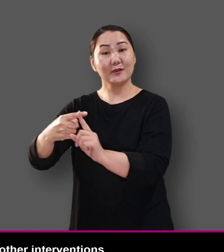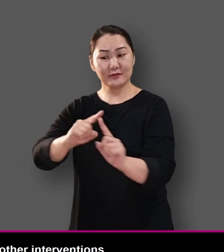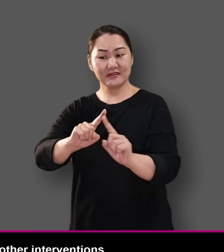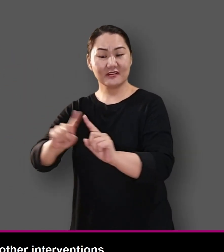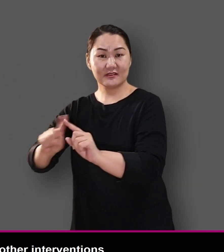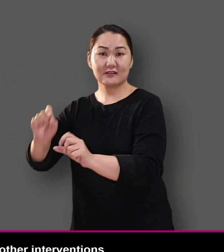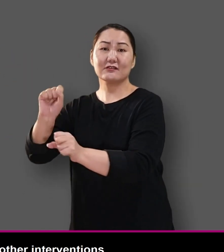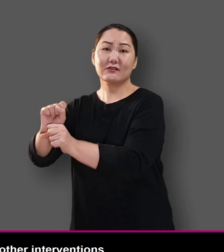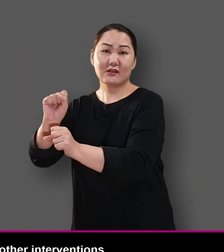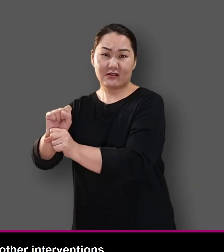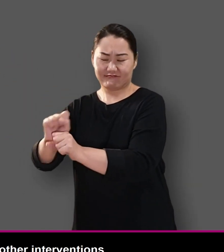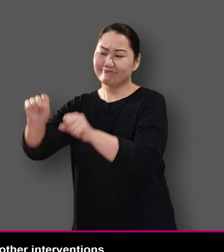among many other interventions.